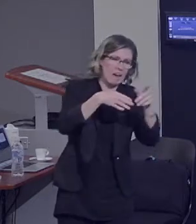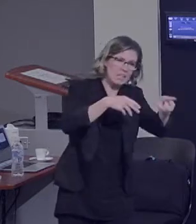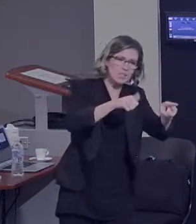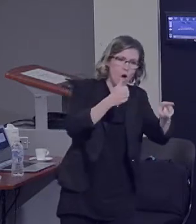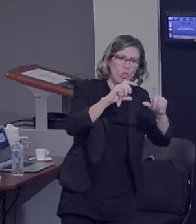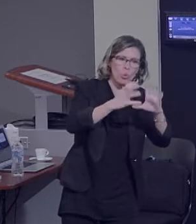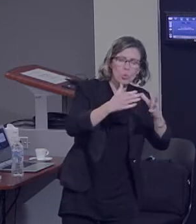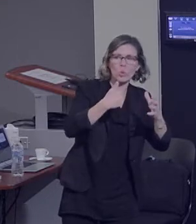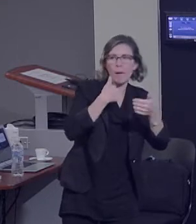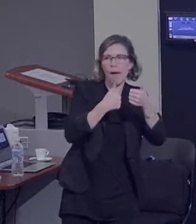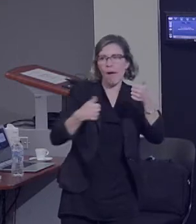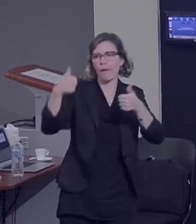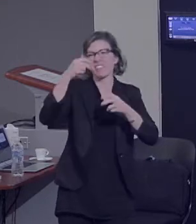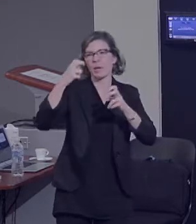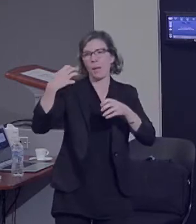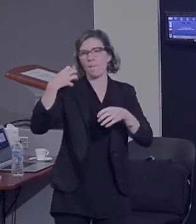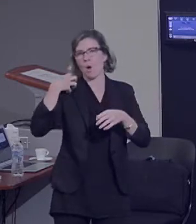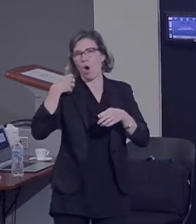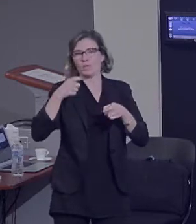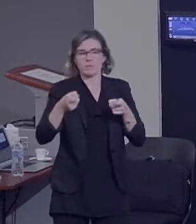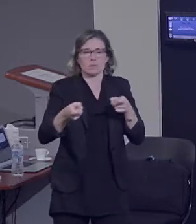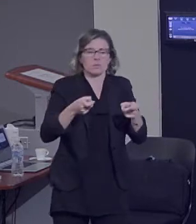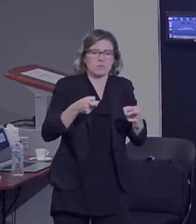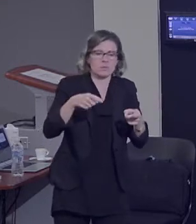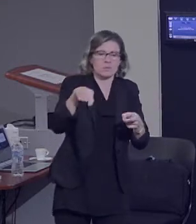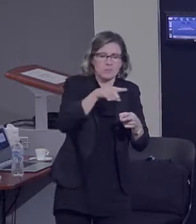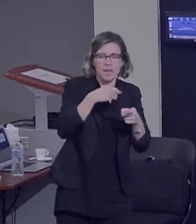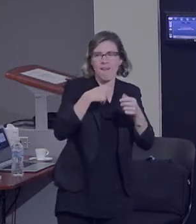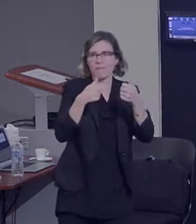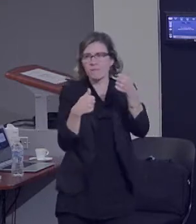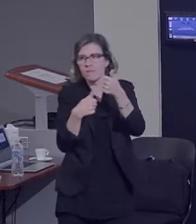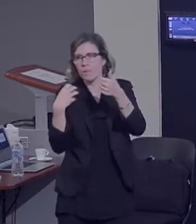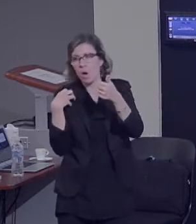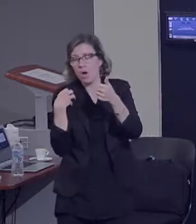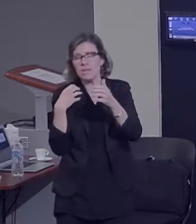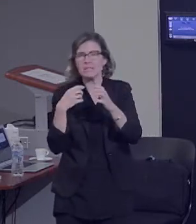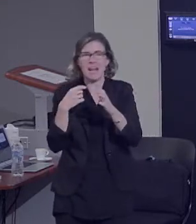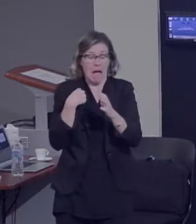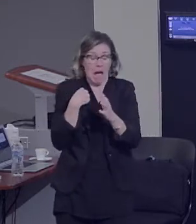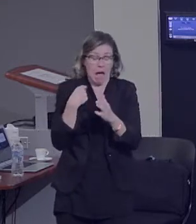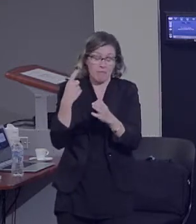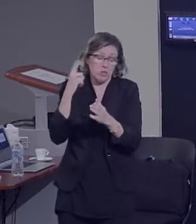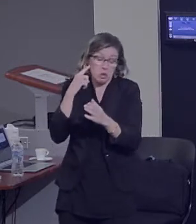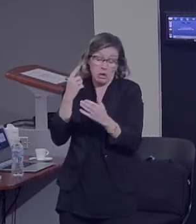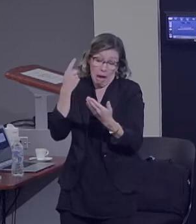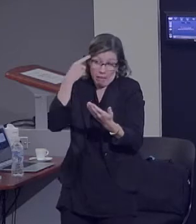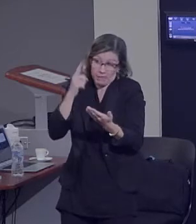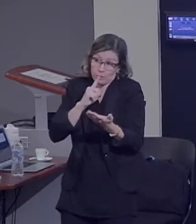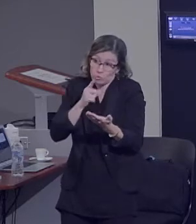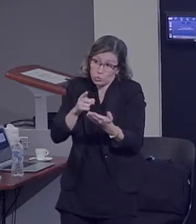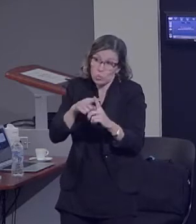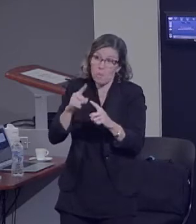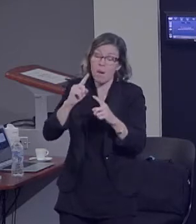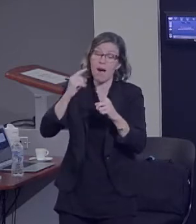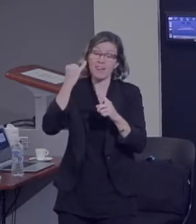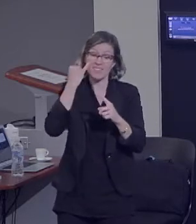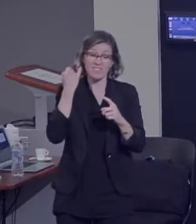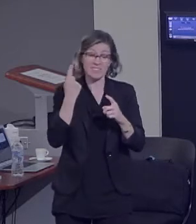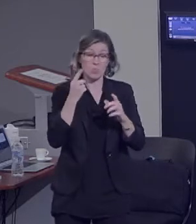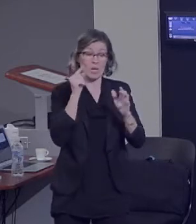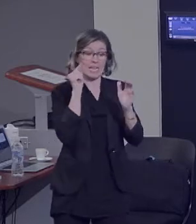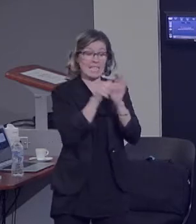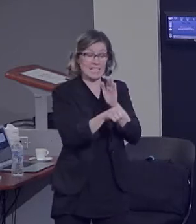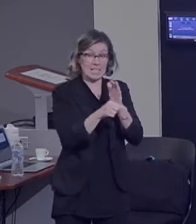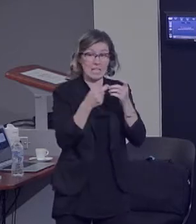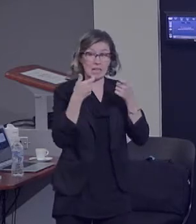boss have to maintain the position of boss. And I have been told, I think it's true, that when they kill a big animal,